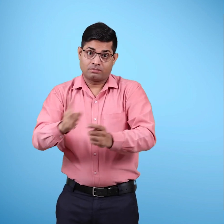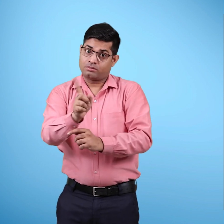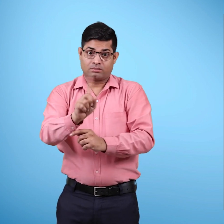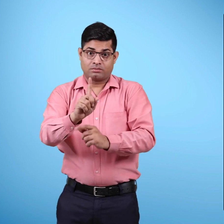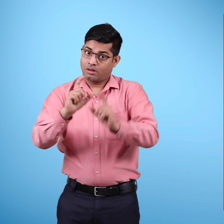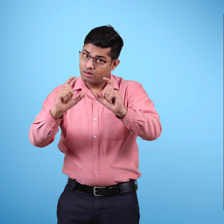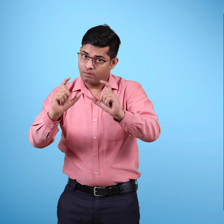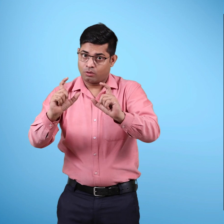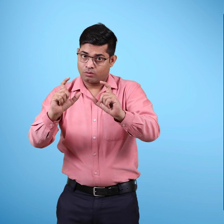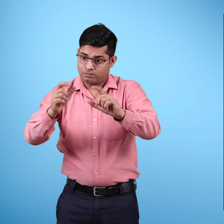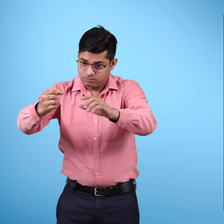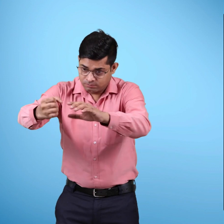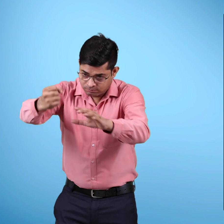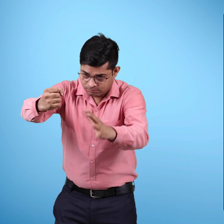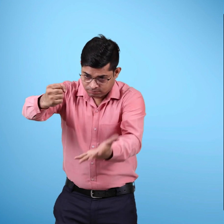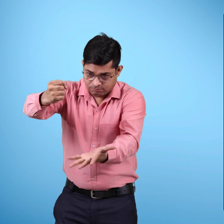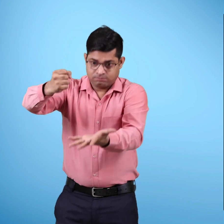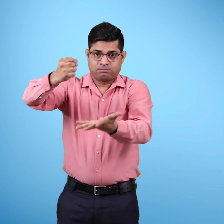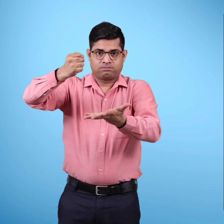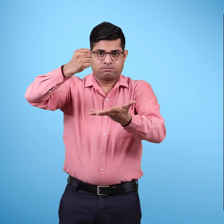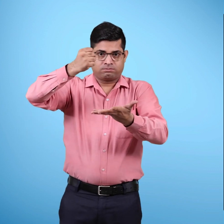Take care that their roots do not break.